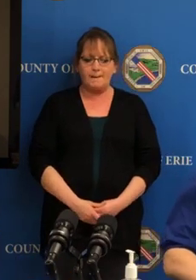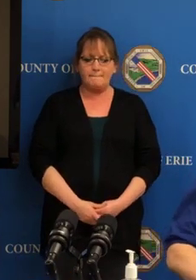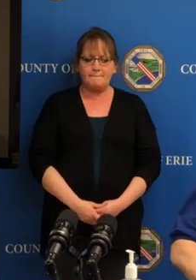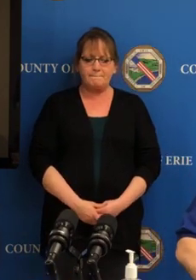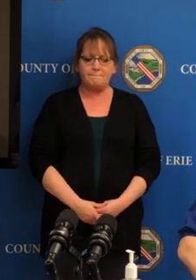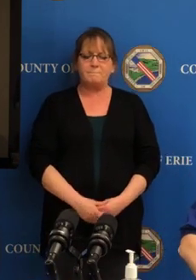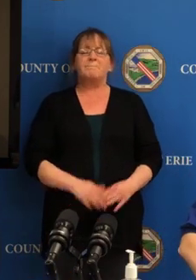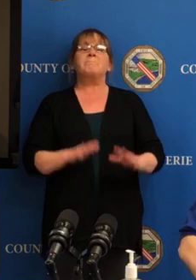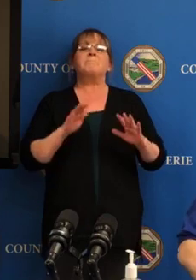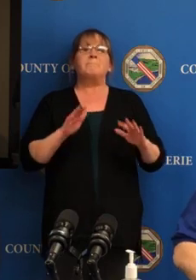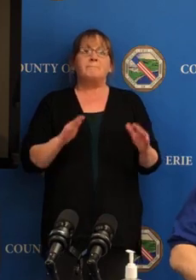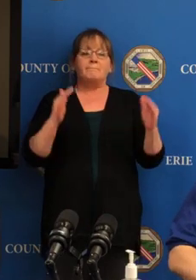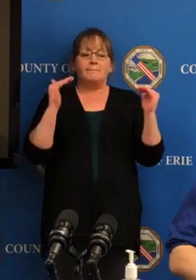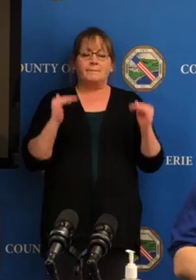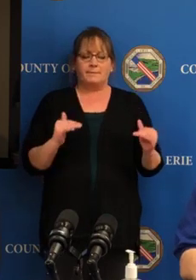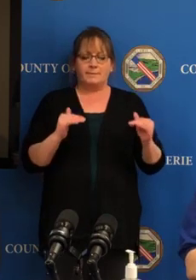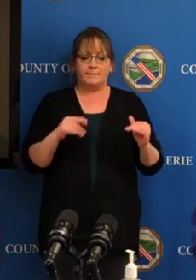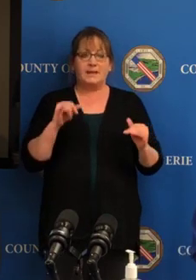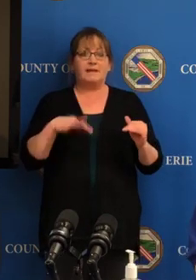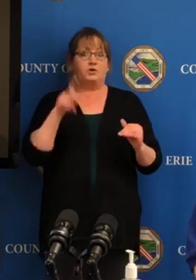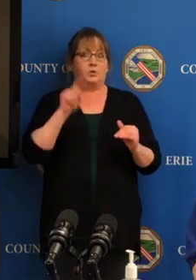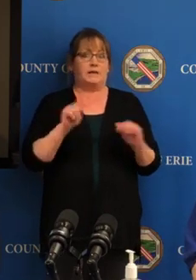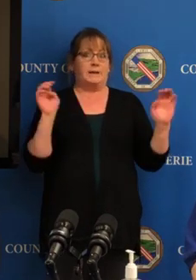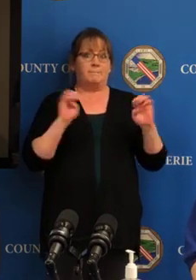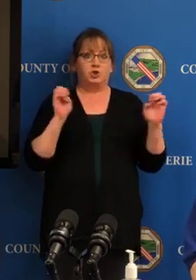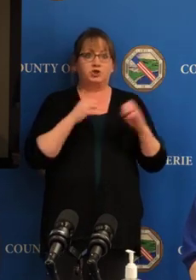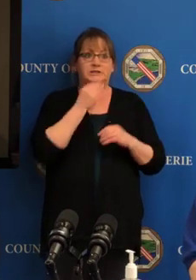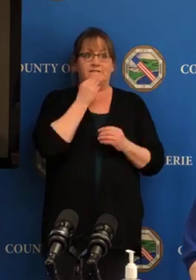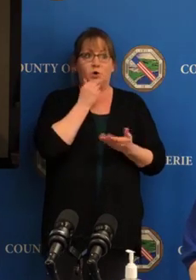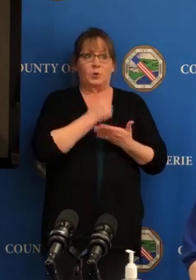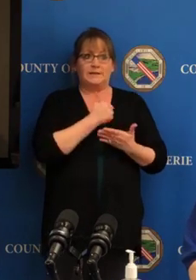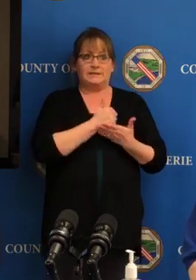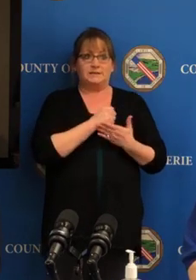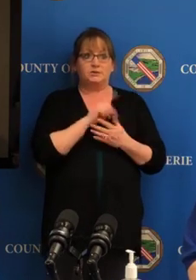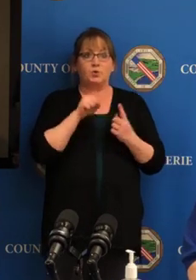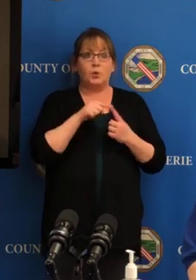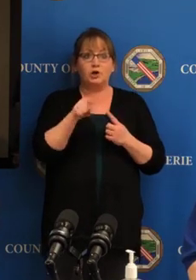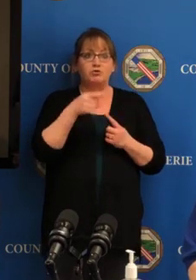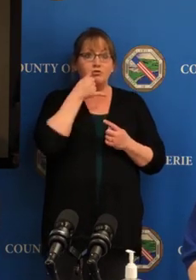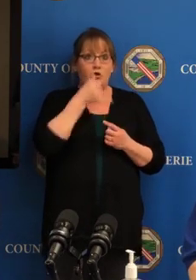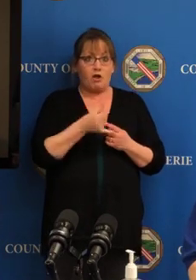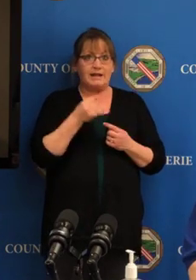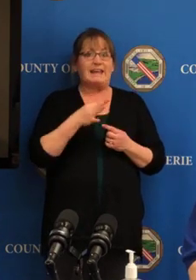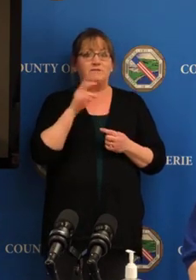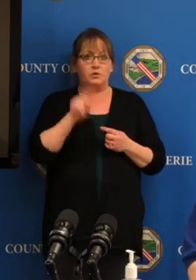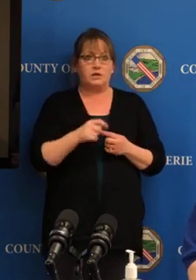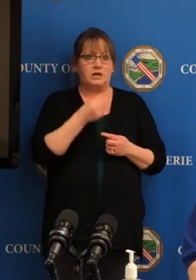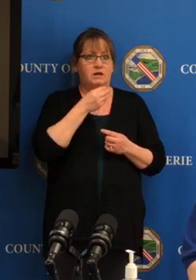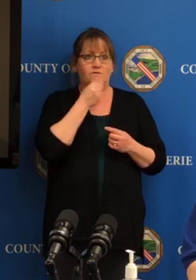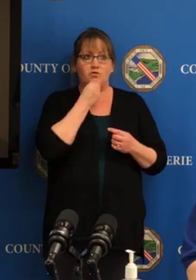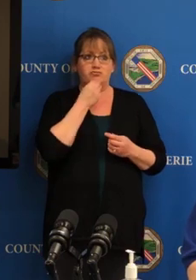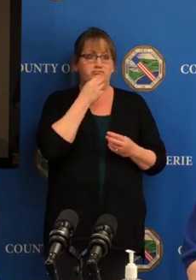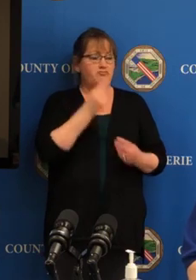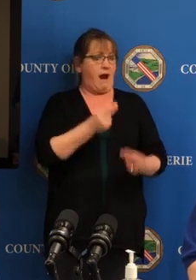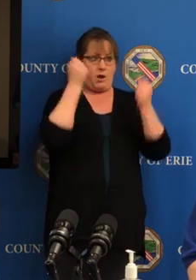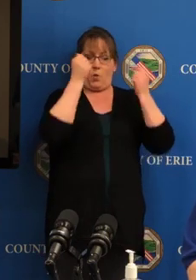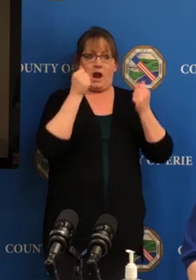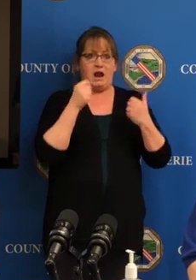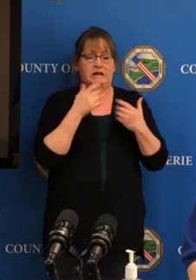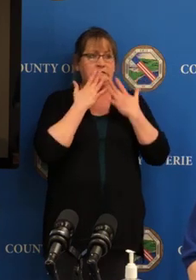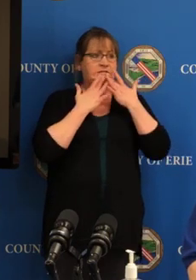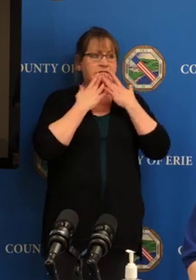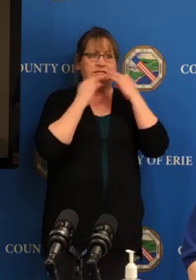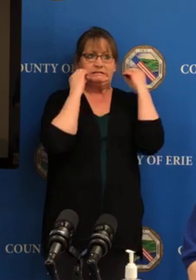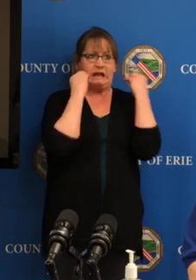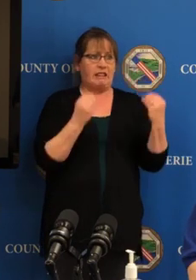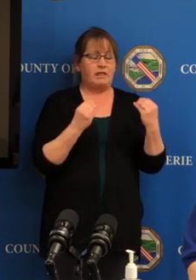Okay, so now I'm going to move into, if you need emergency food assistance, when you call, if you need food right away, if you are in dire need, please